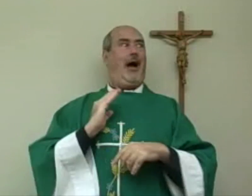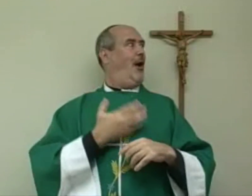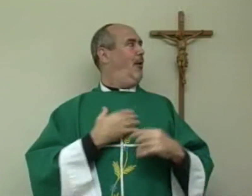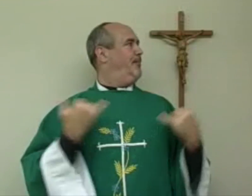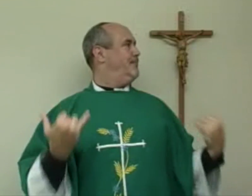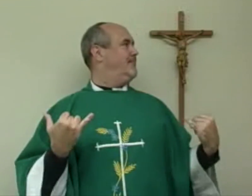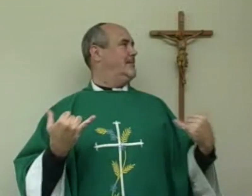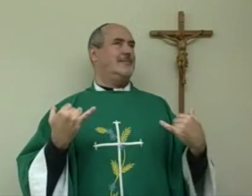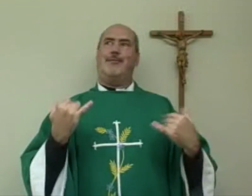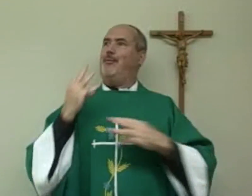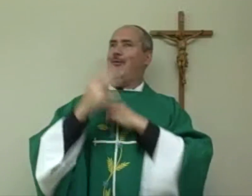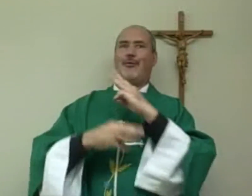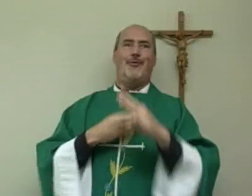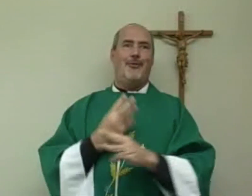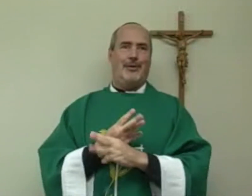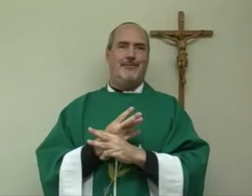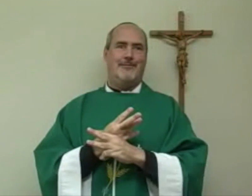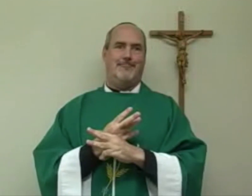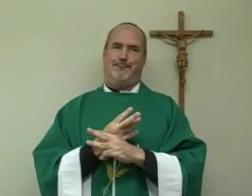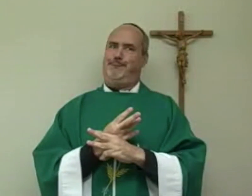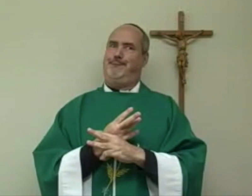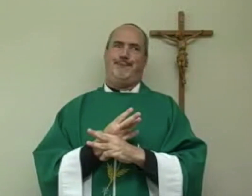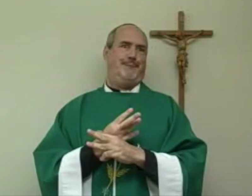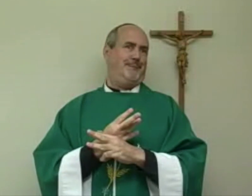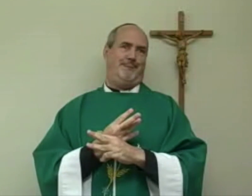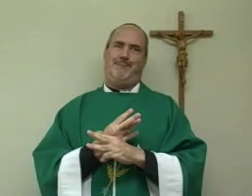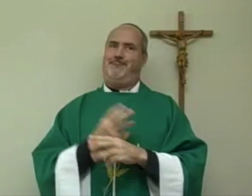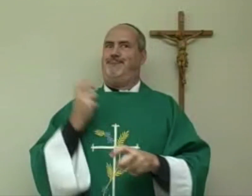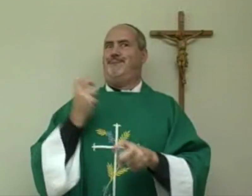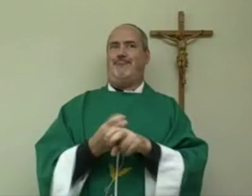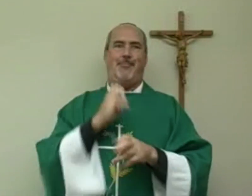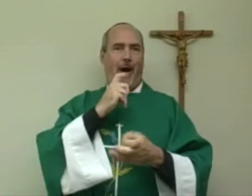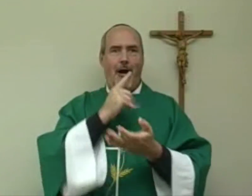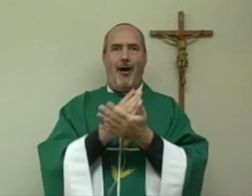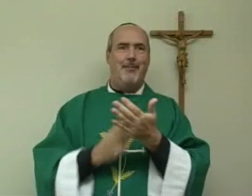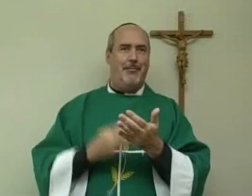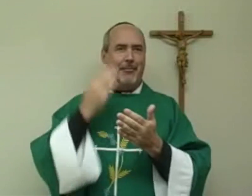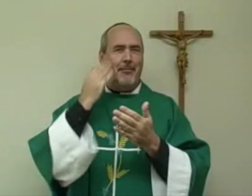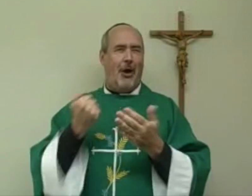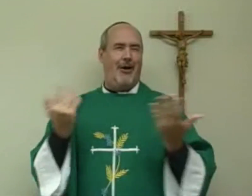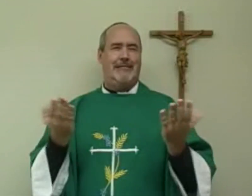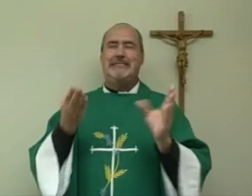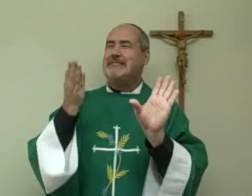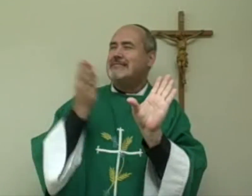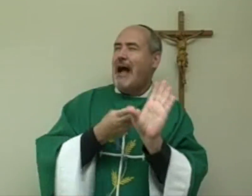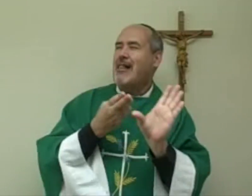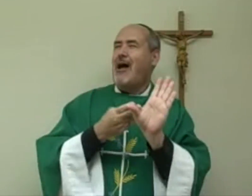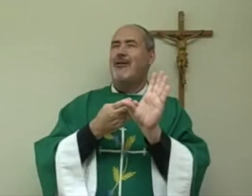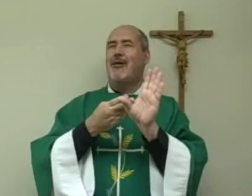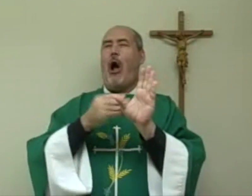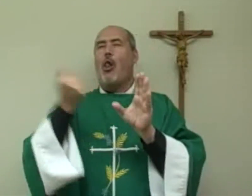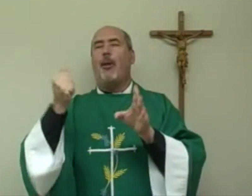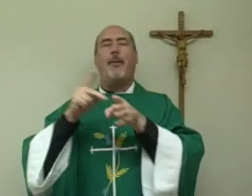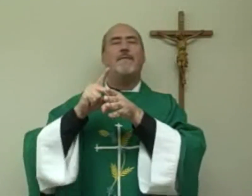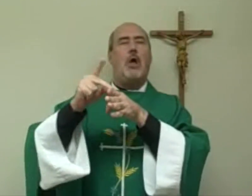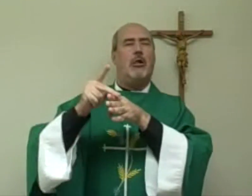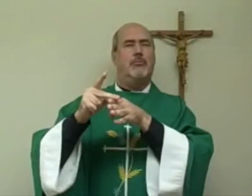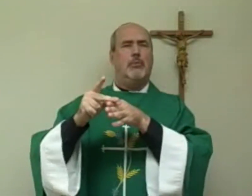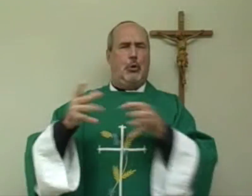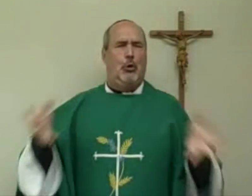we just humbled ourselves today. In this world we live in, it is so difficult for us to do that. All